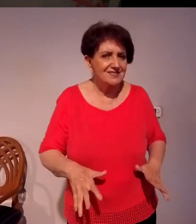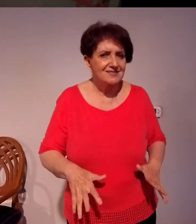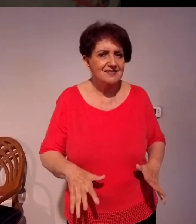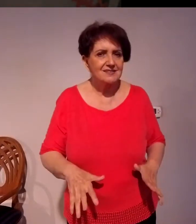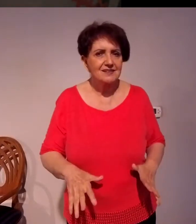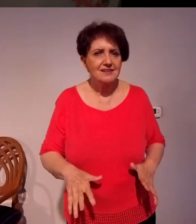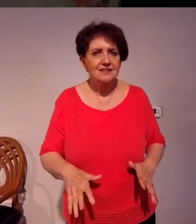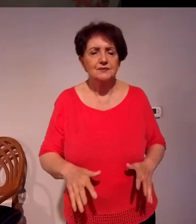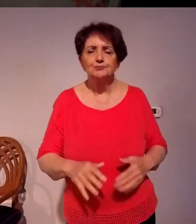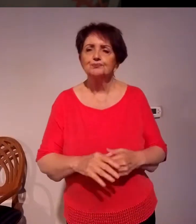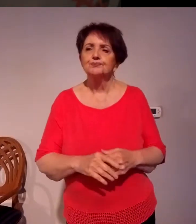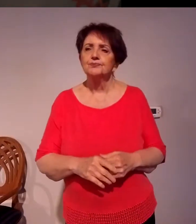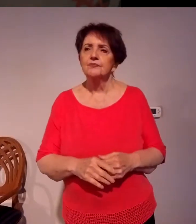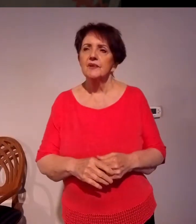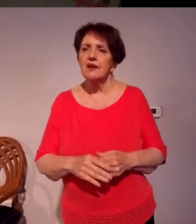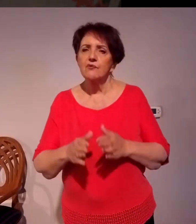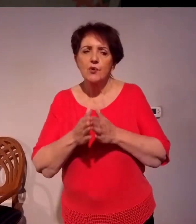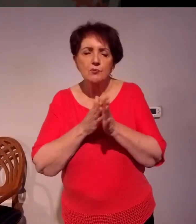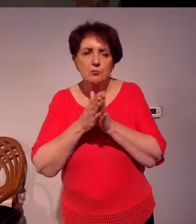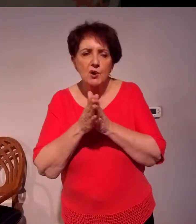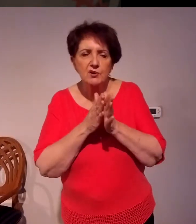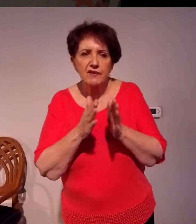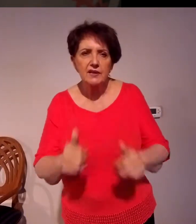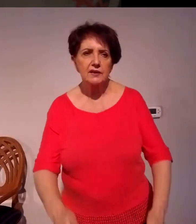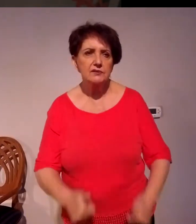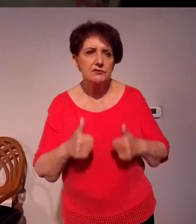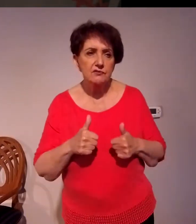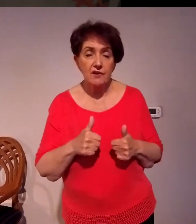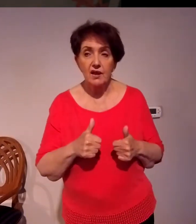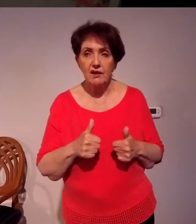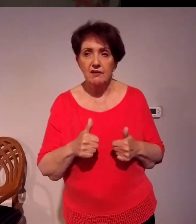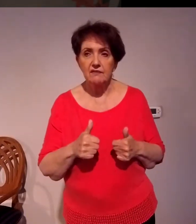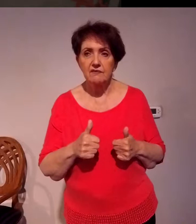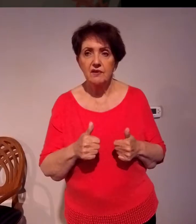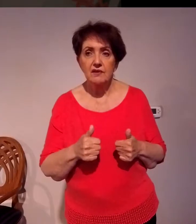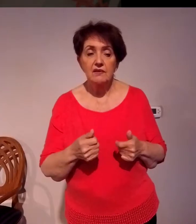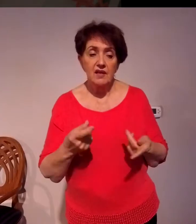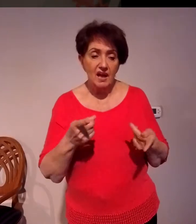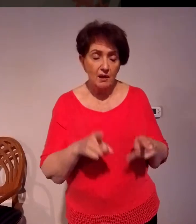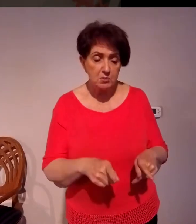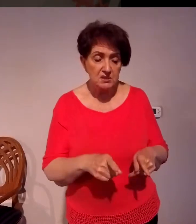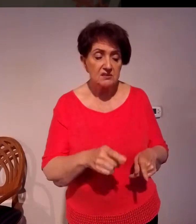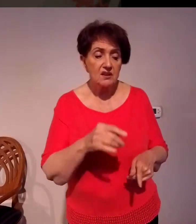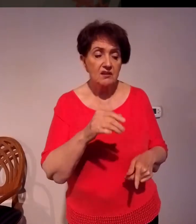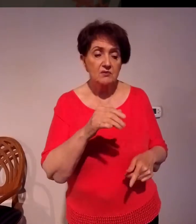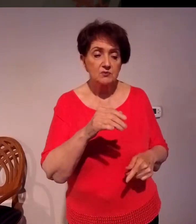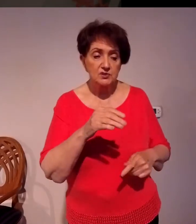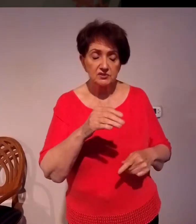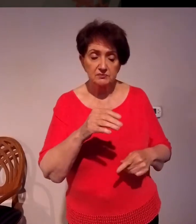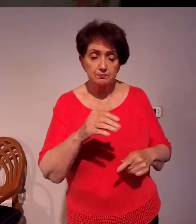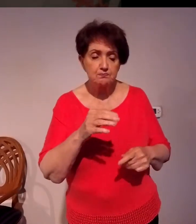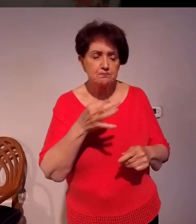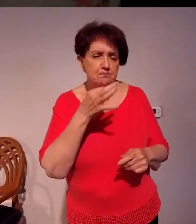us. When we are motivated to survive, that's what we get: